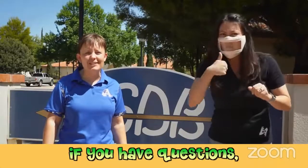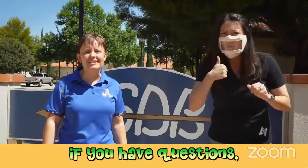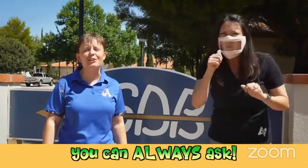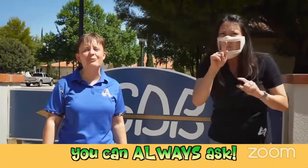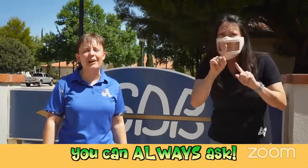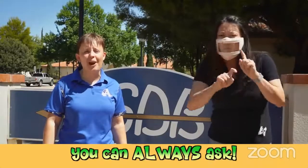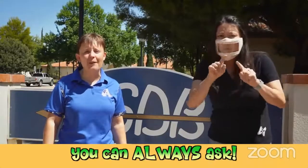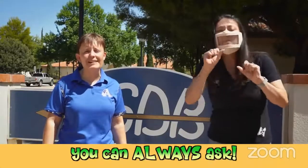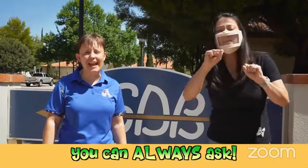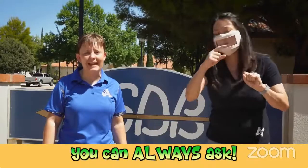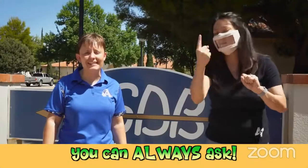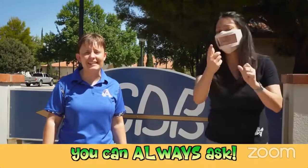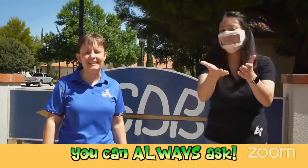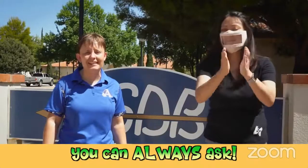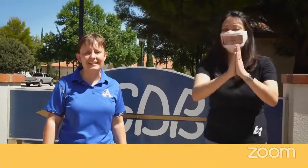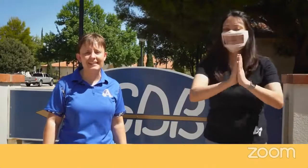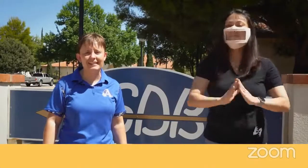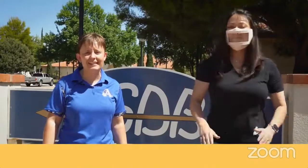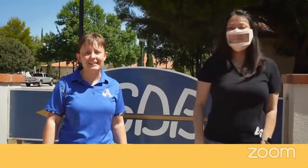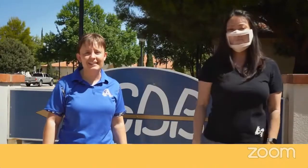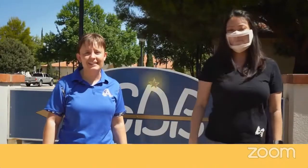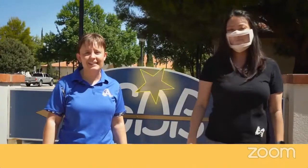have questions, you can always ask.